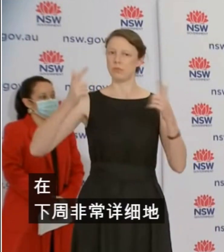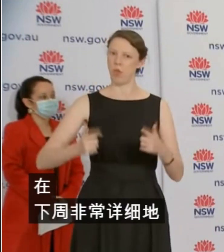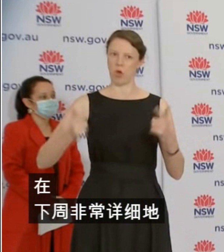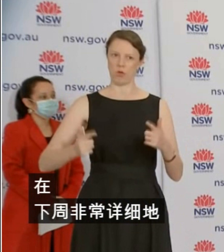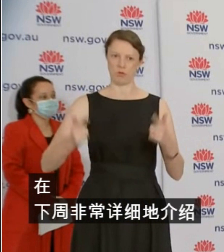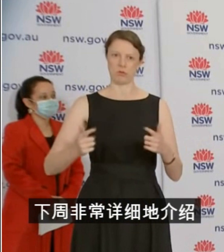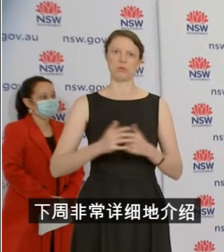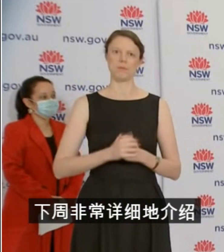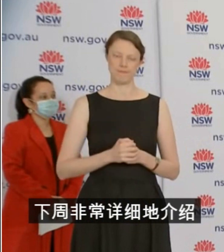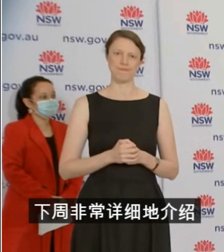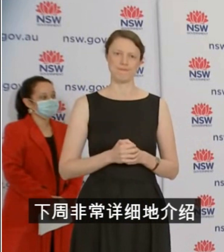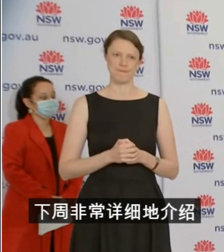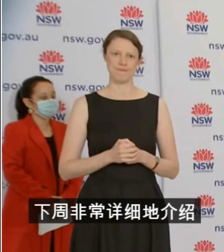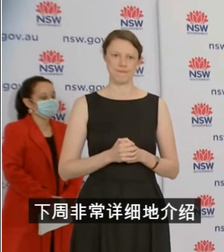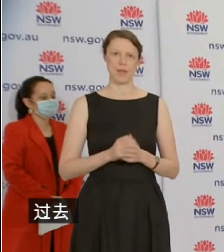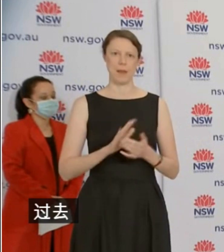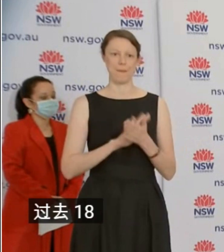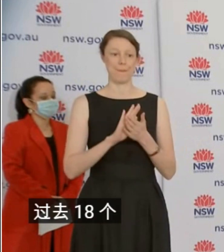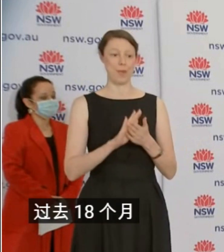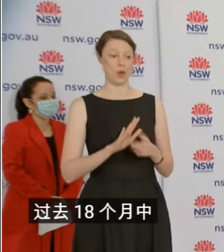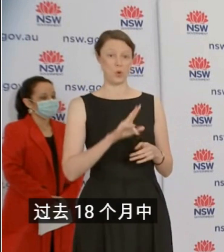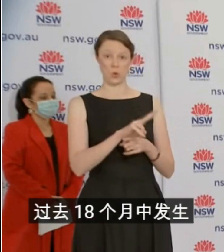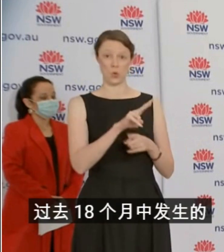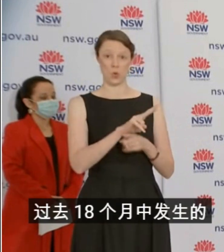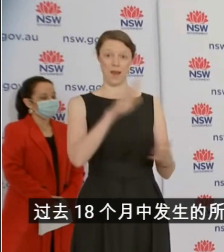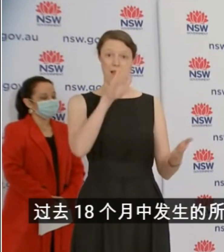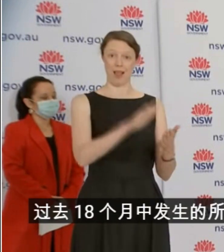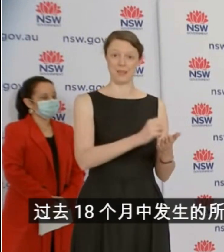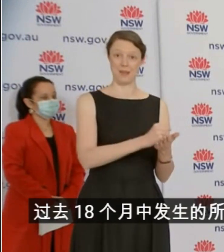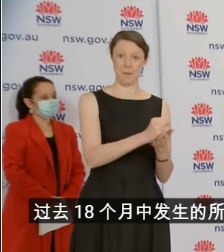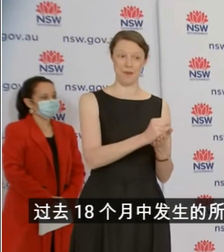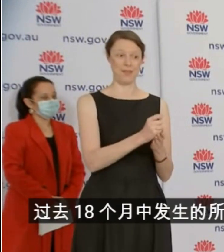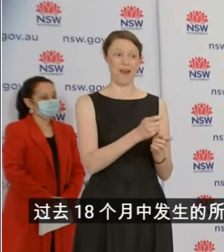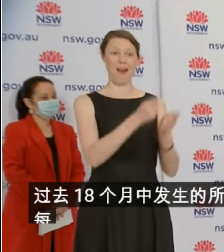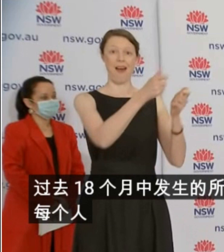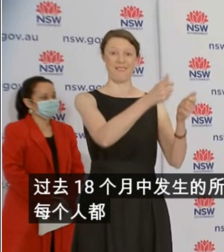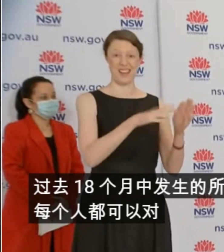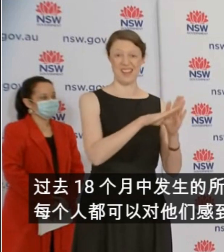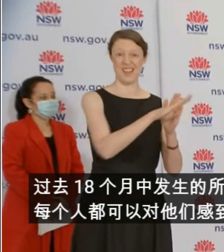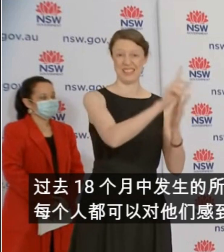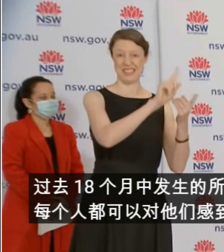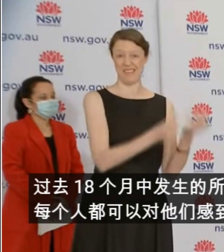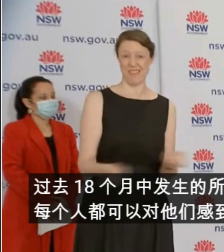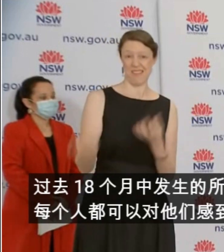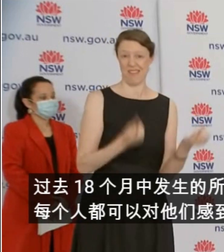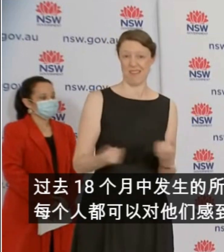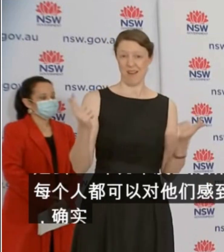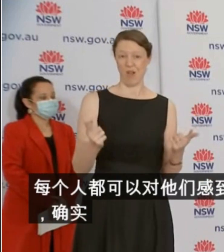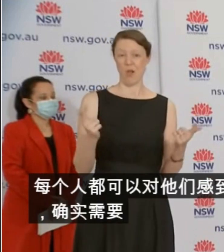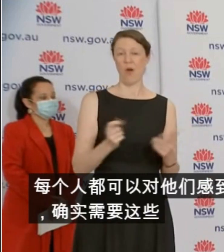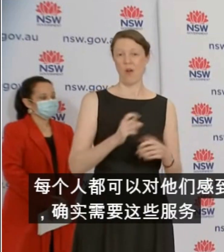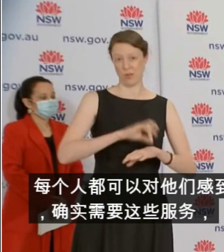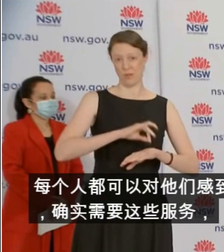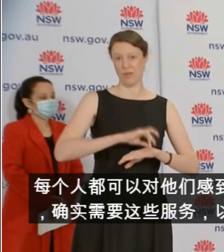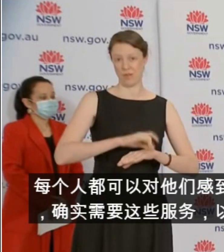week on all the preparation work that's been happening in the last 18 months to make sure that everybody can feel confident if they do need